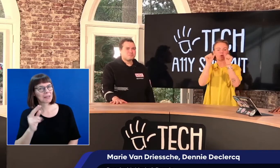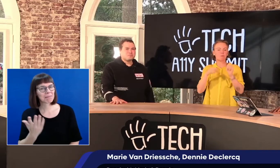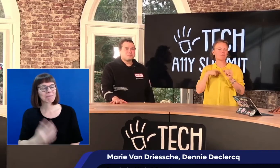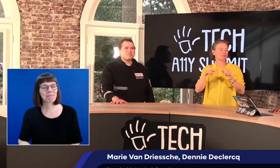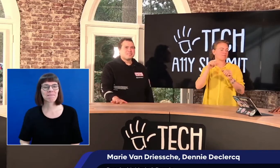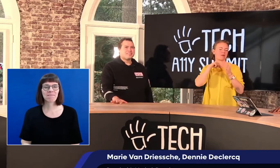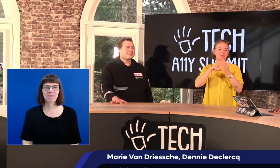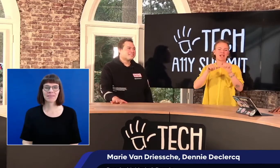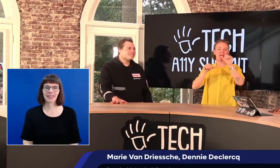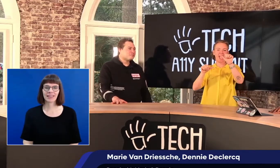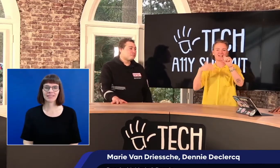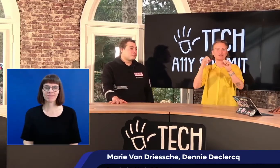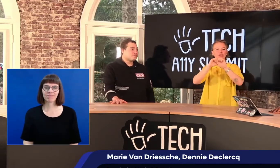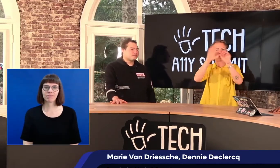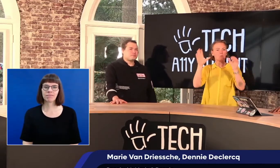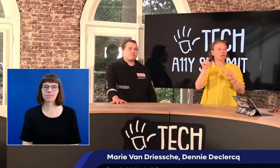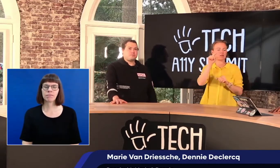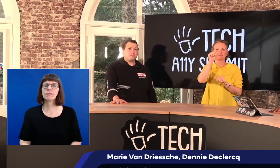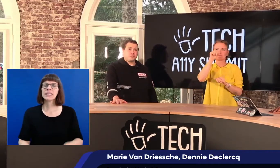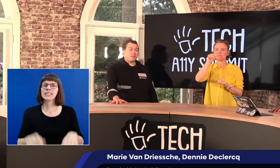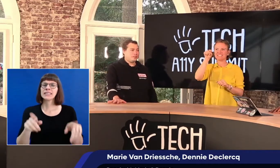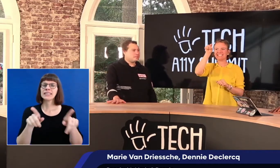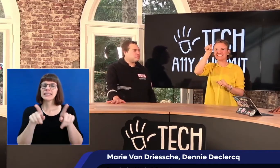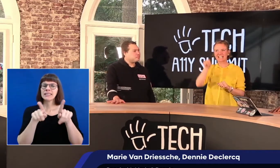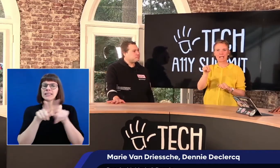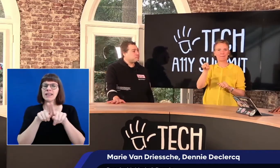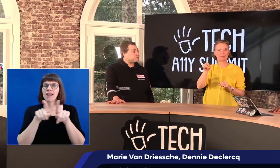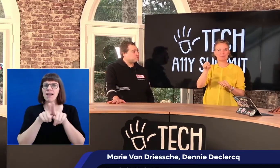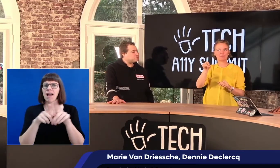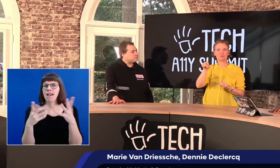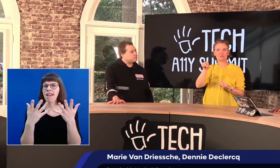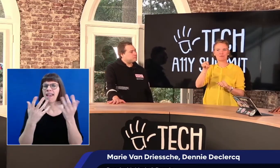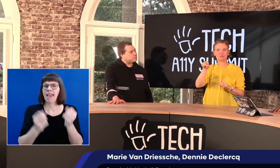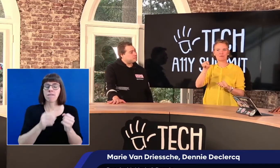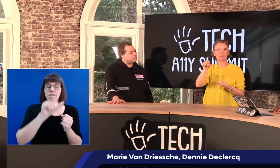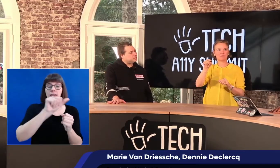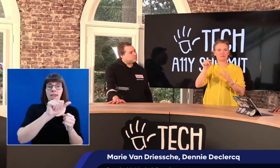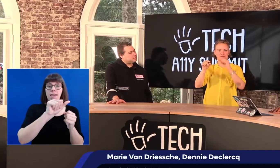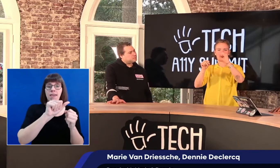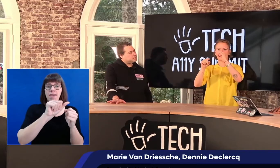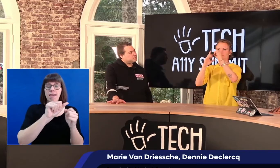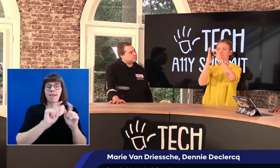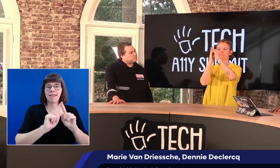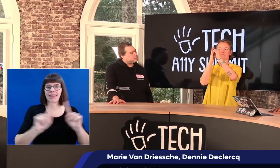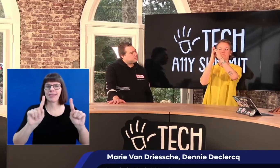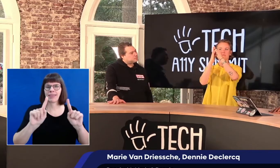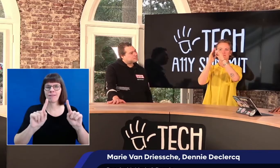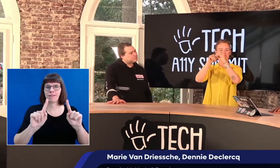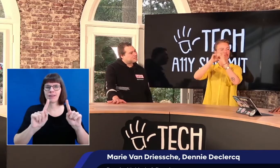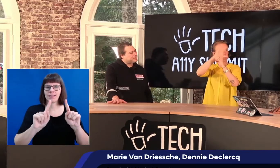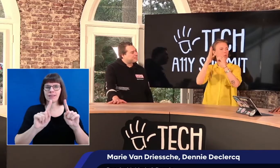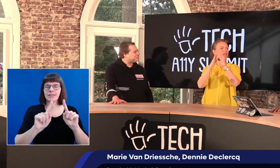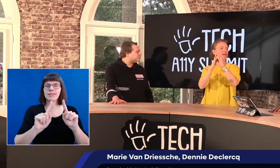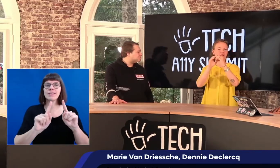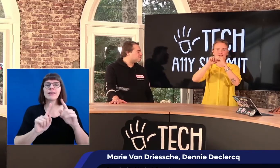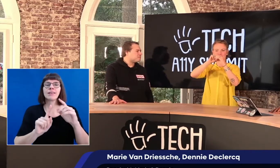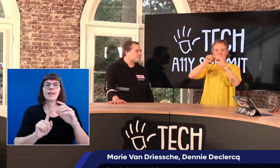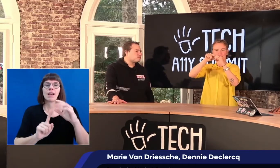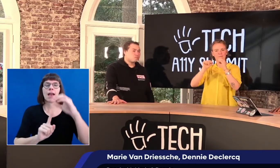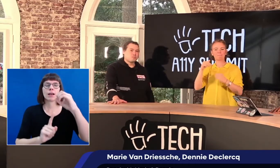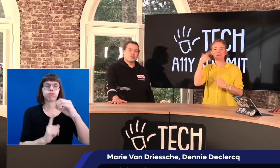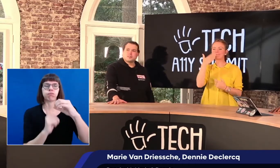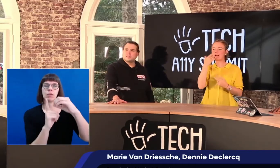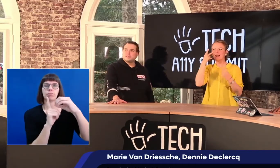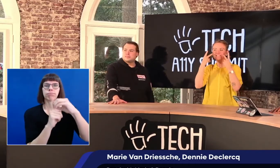do with the sort of the weight of the font. So you have the A, you have to have the final part of the A has